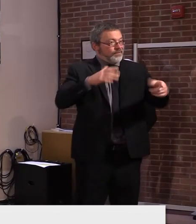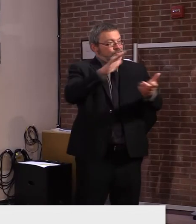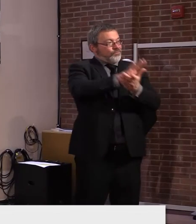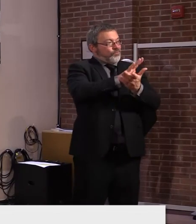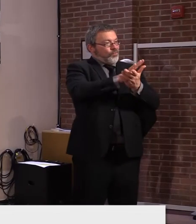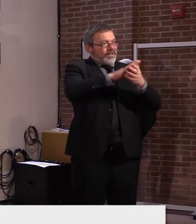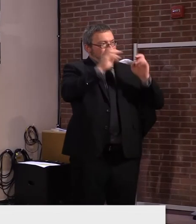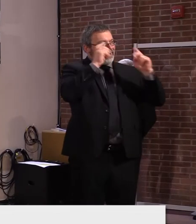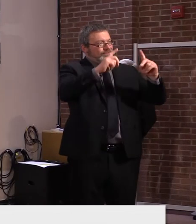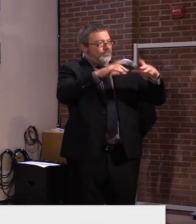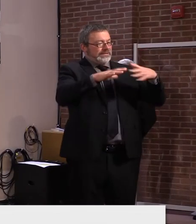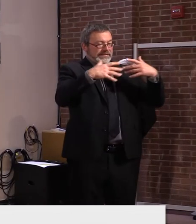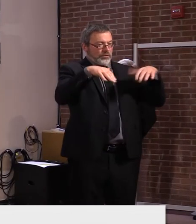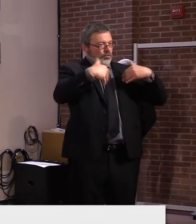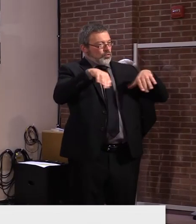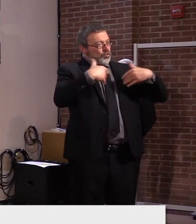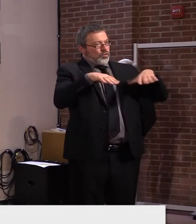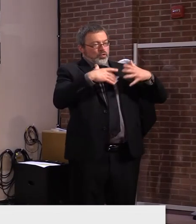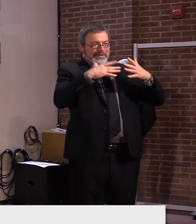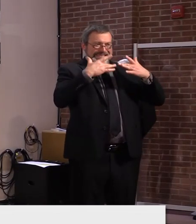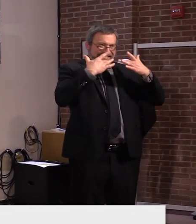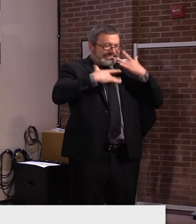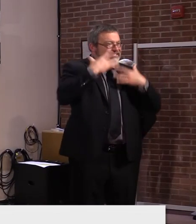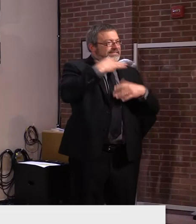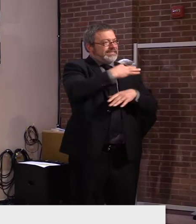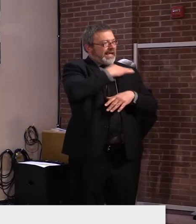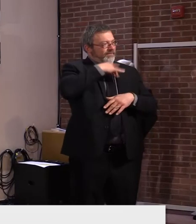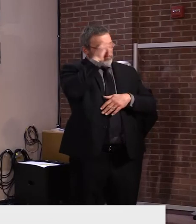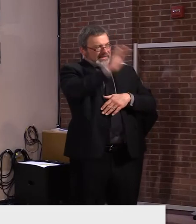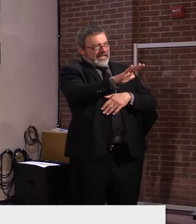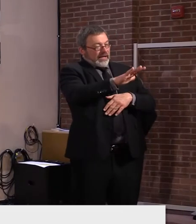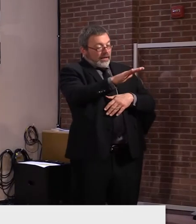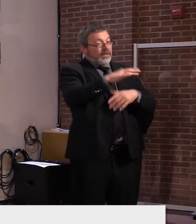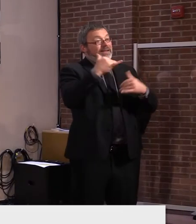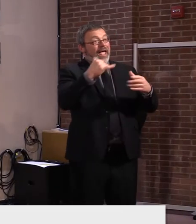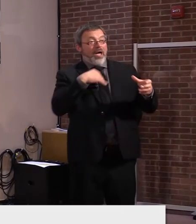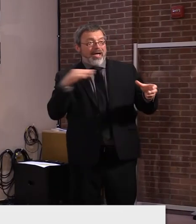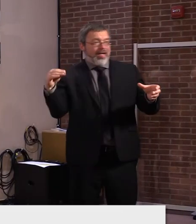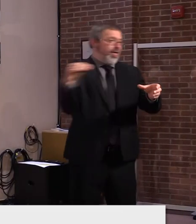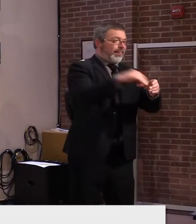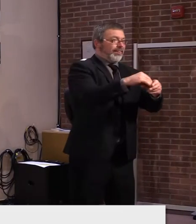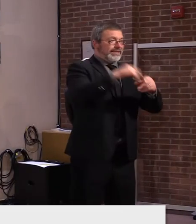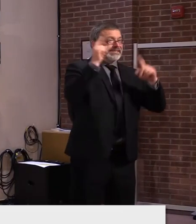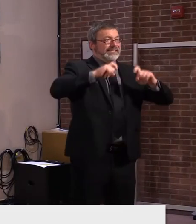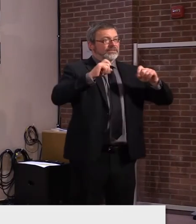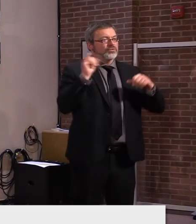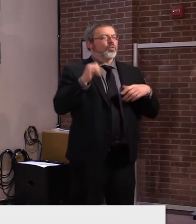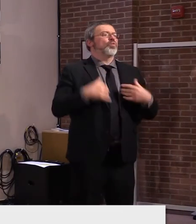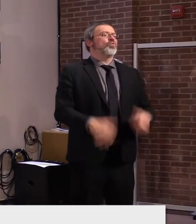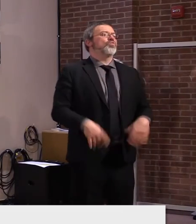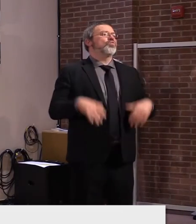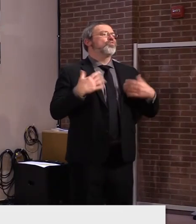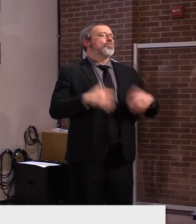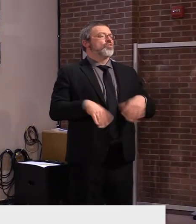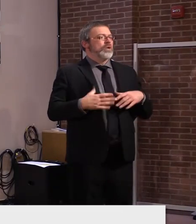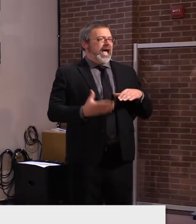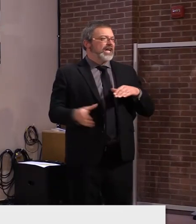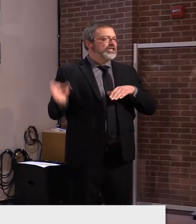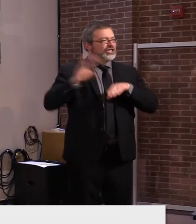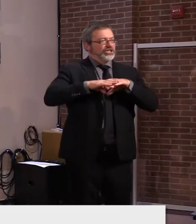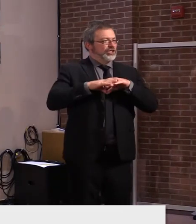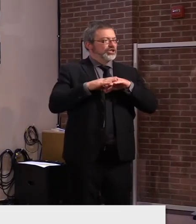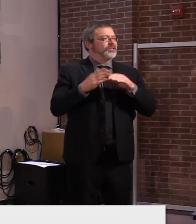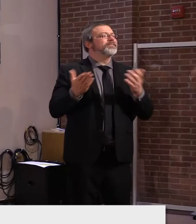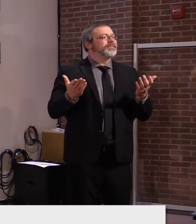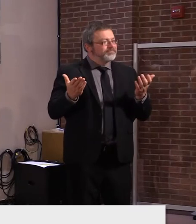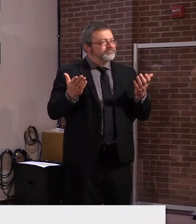it be vaccination or testing. These are all new responsibilities, and of course, we've taken on significant responsibilities managing all the federal